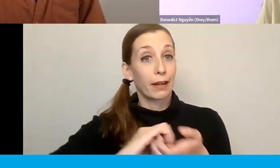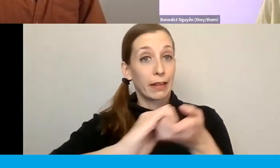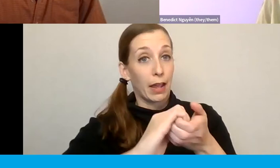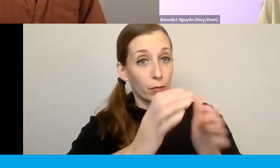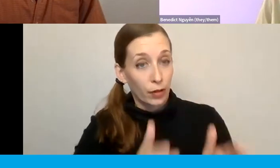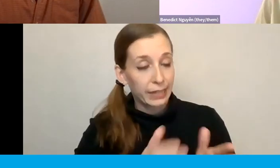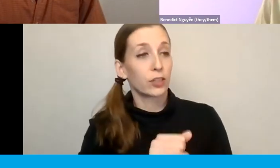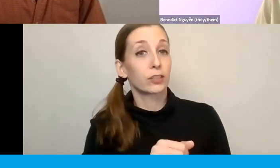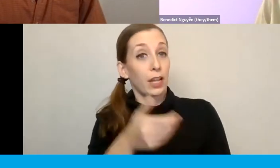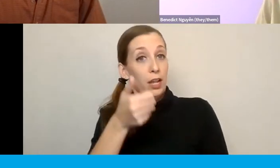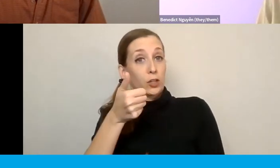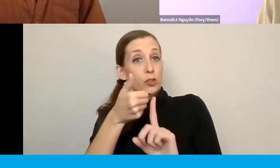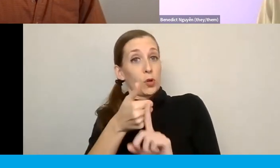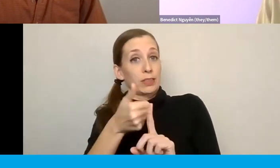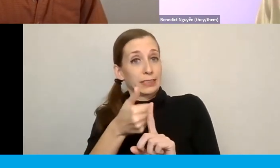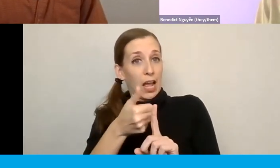working that into the edit?